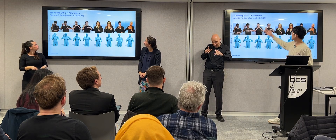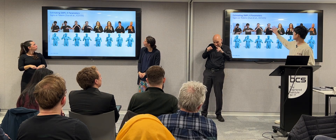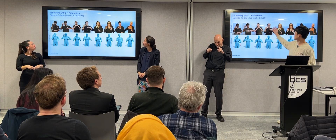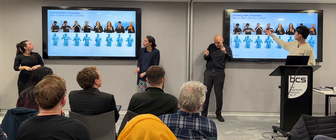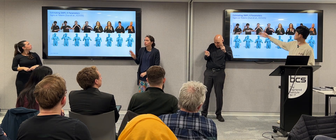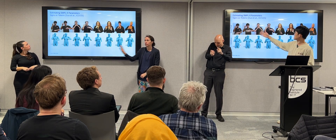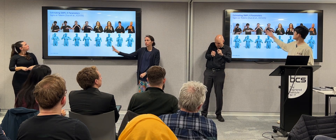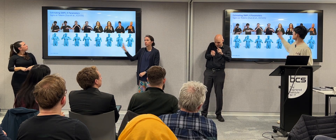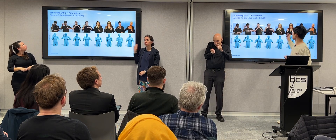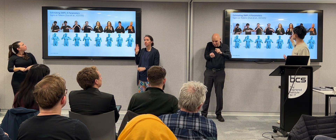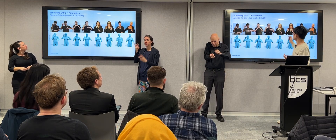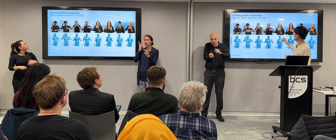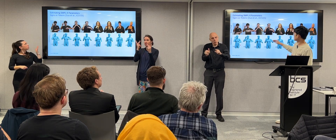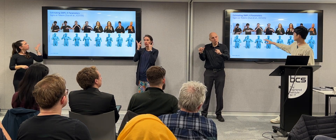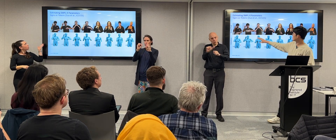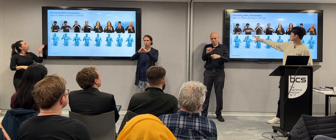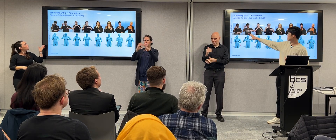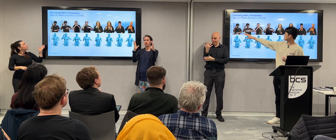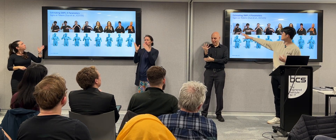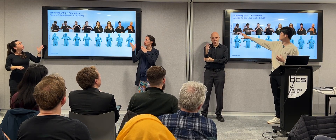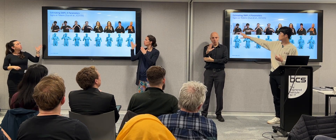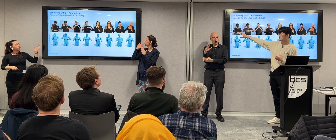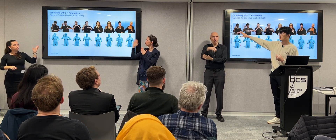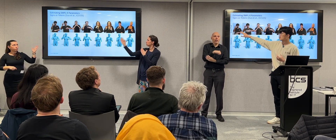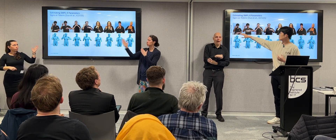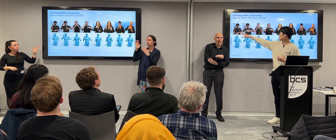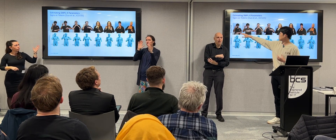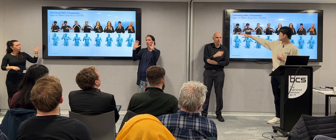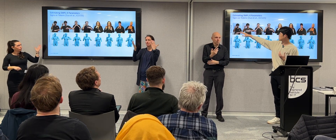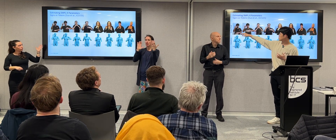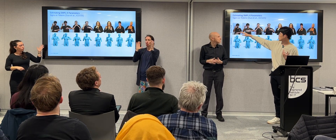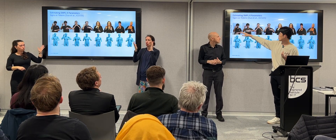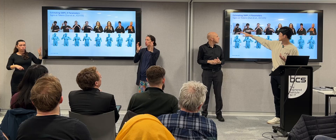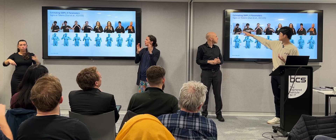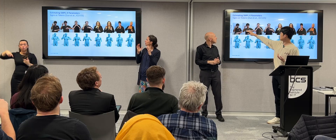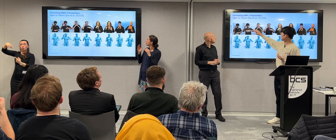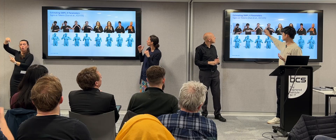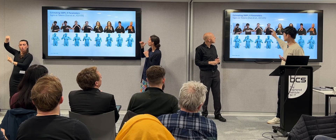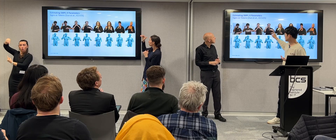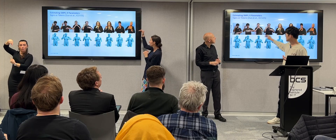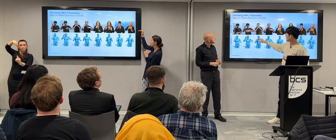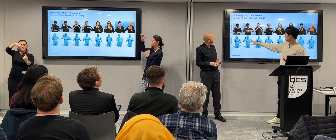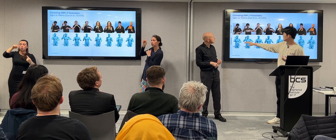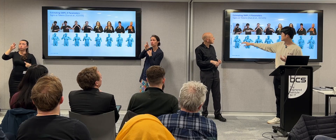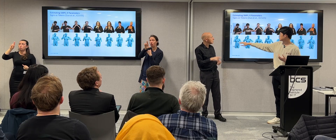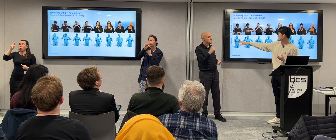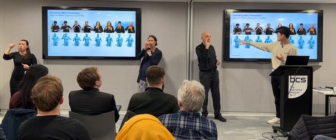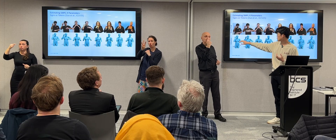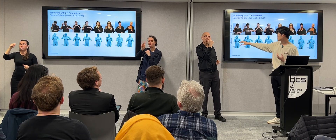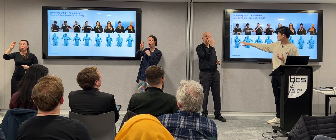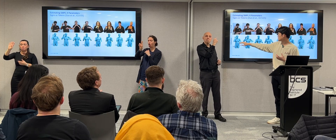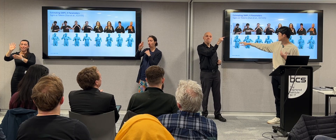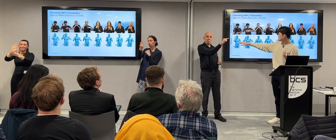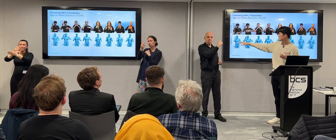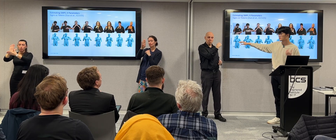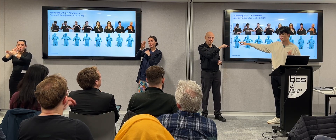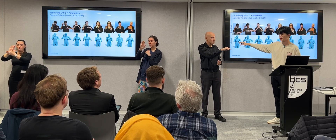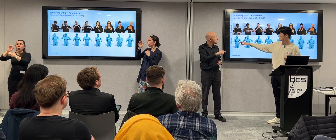And here are several visualizations comparing the raw RGB video frames and